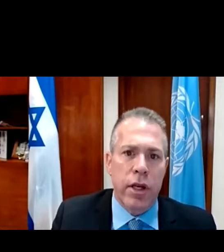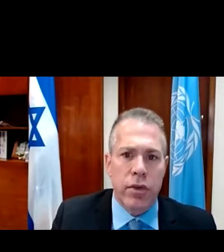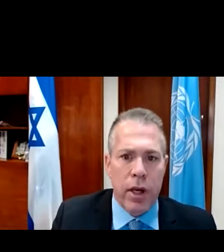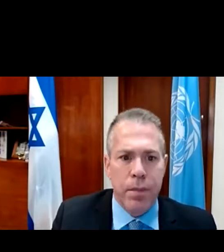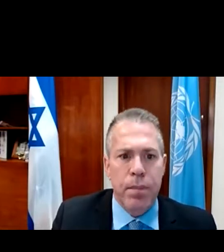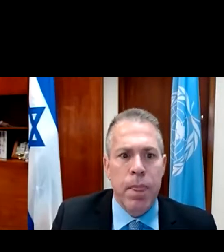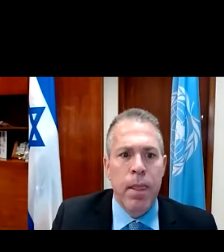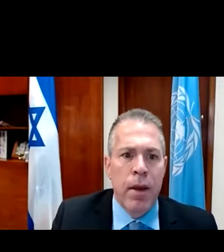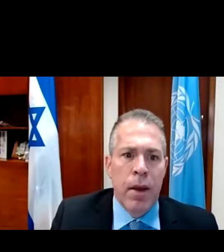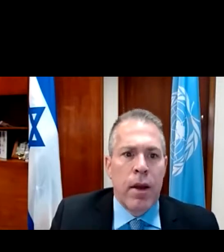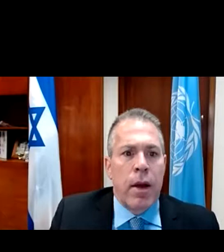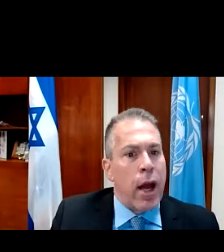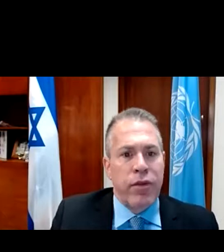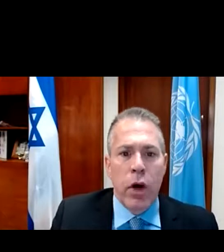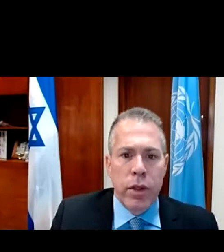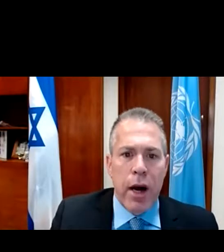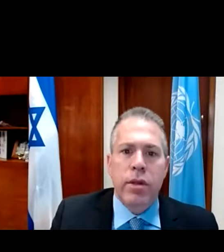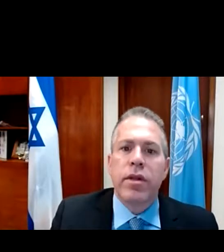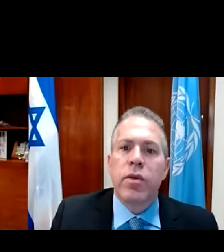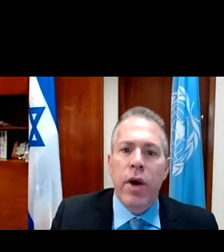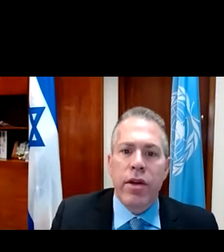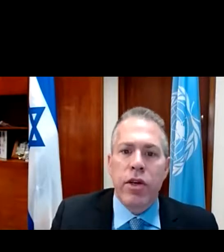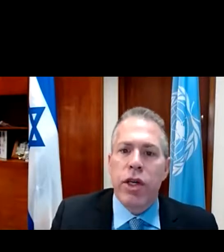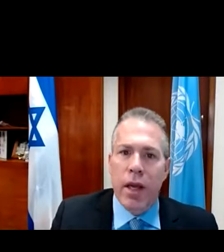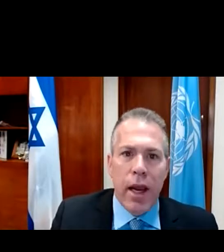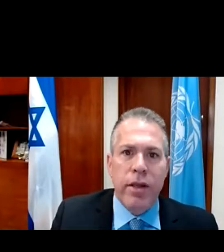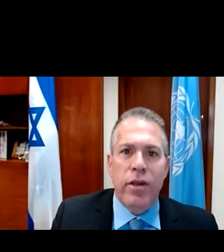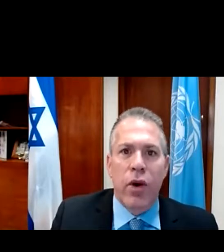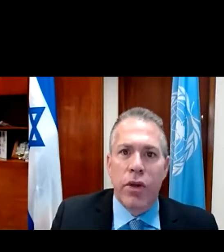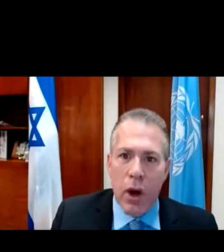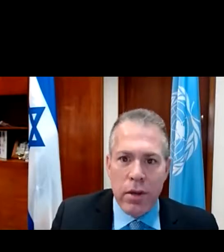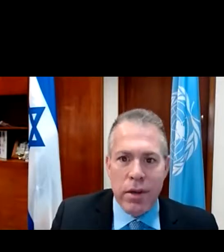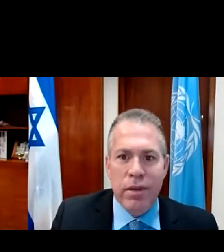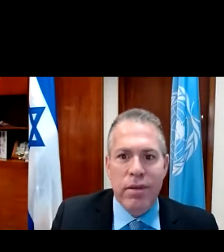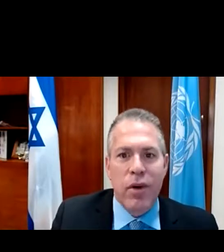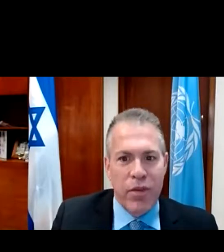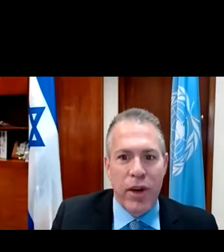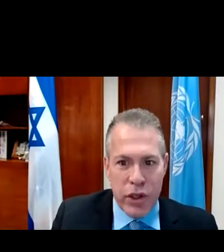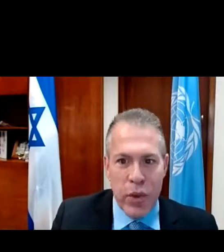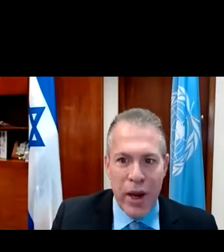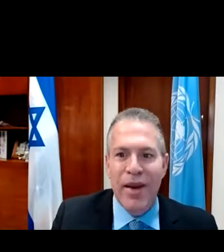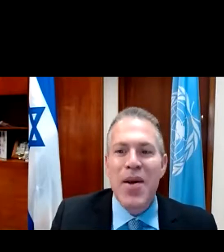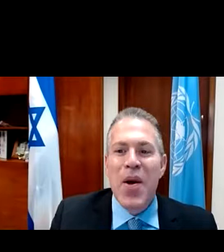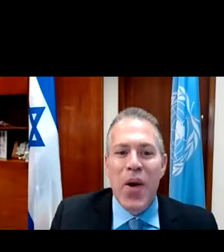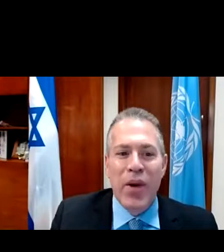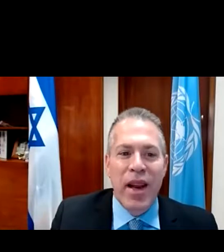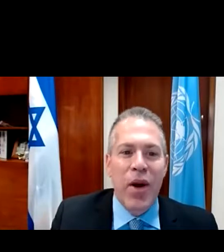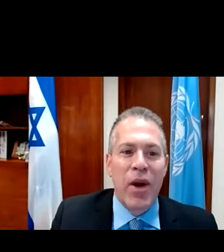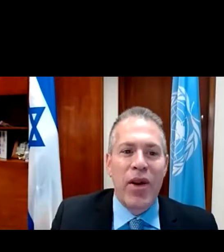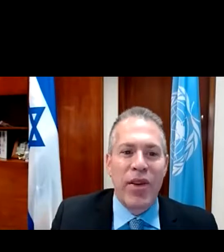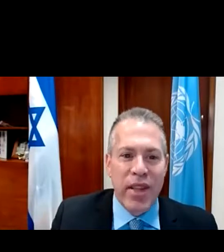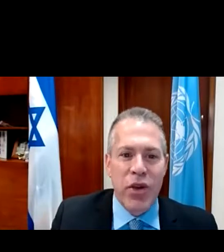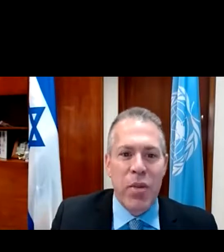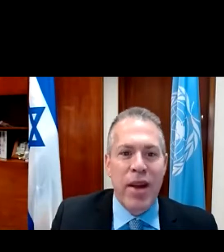in Israel. I have no doubt that whether she is elected or not, hopefully she will, Odelia